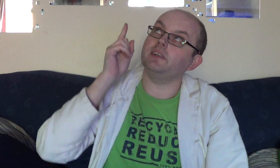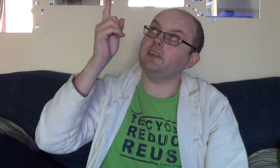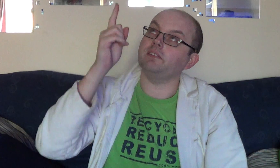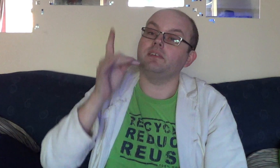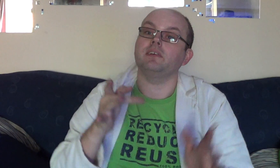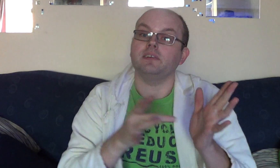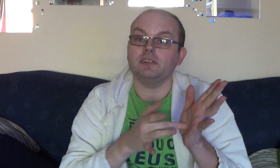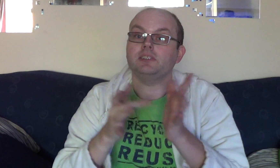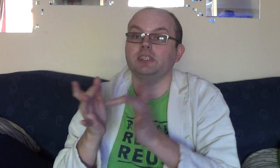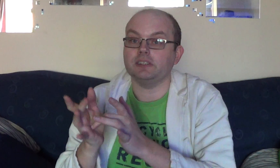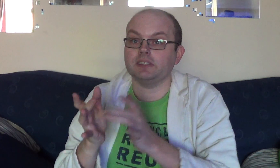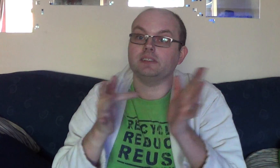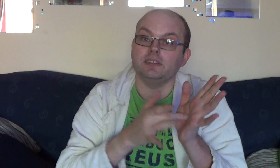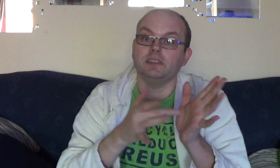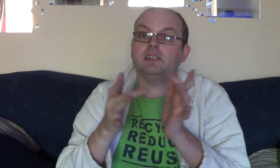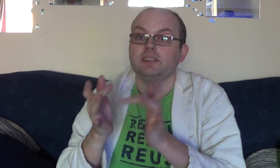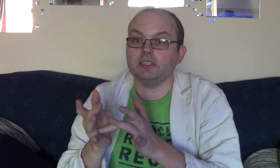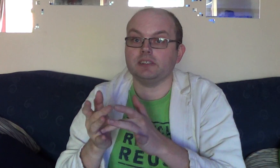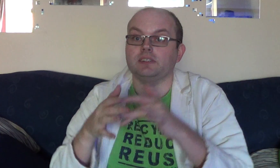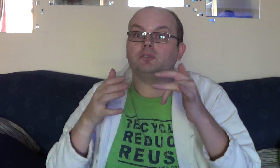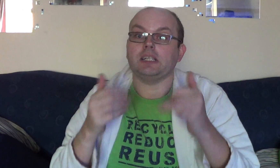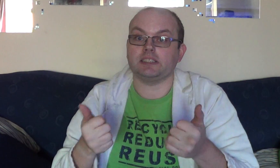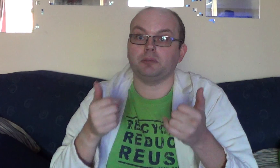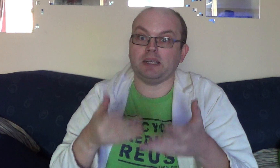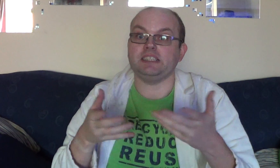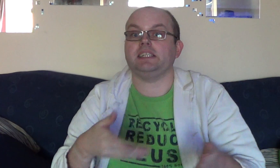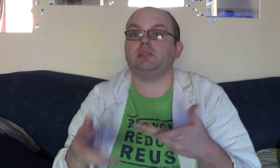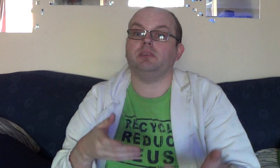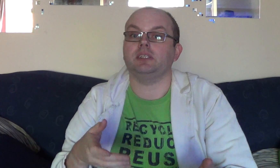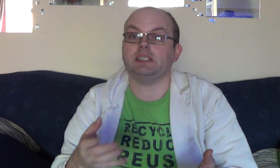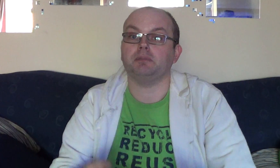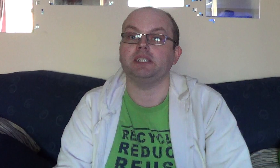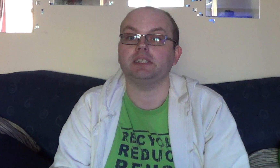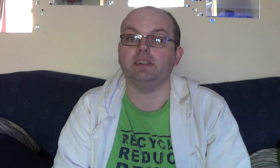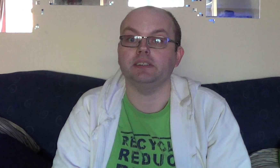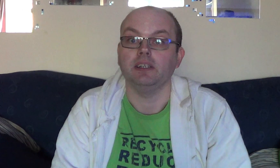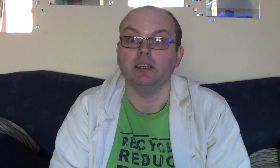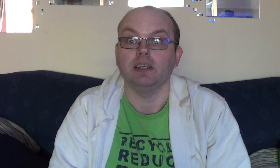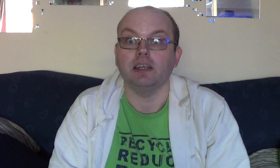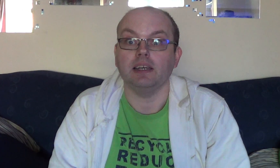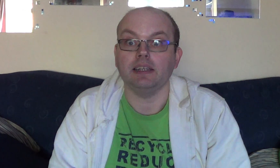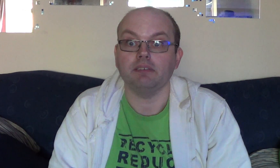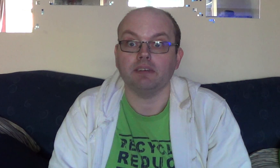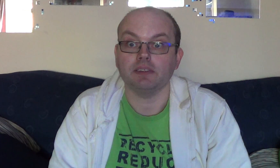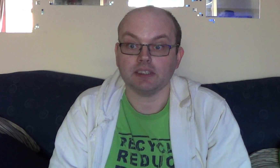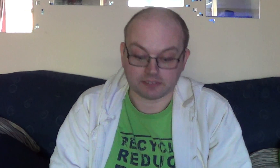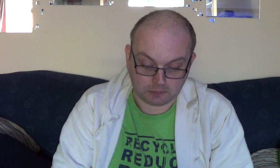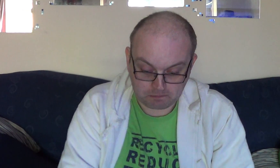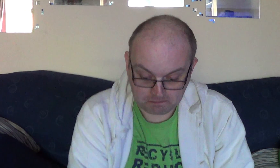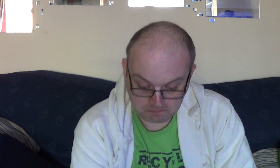you, Jesus, Jesus. That's the basics for, that's the basic signs. And now we'll go for the song.